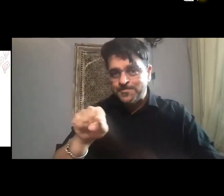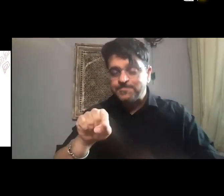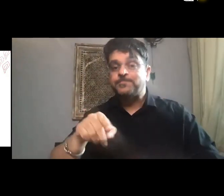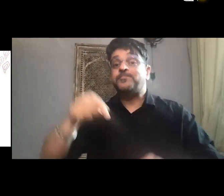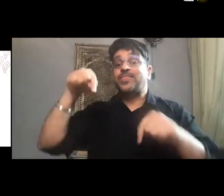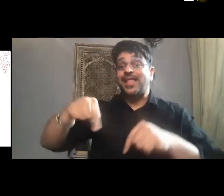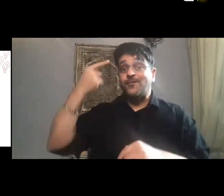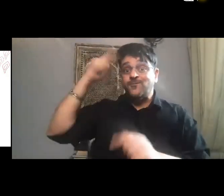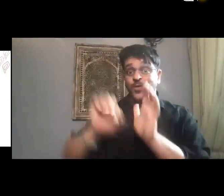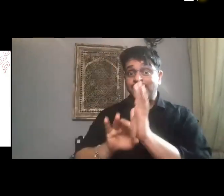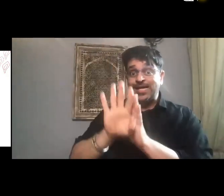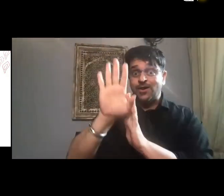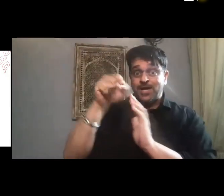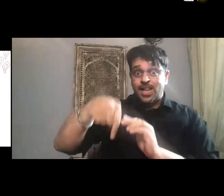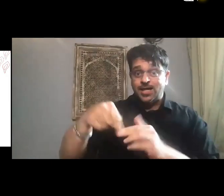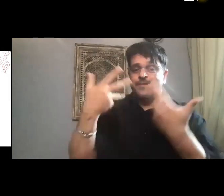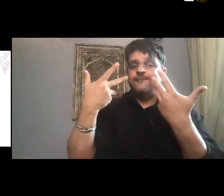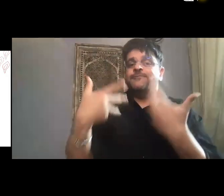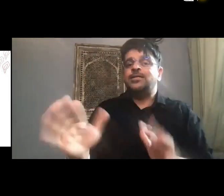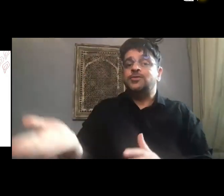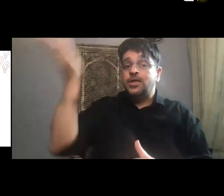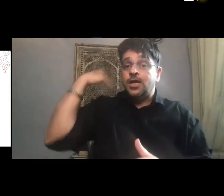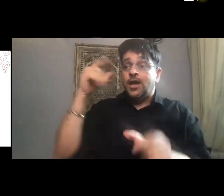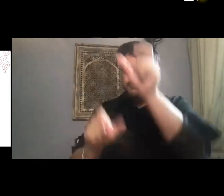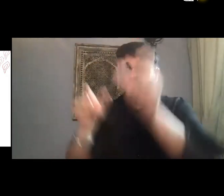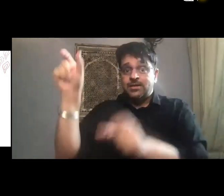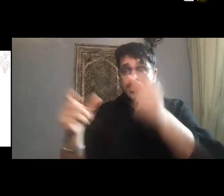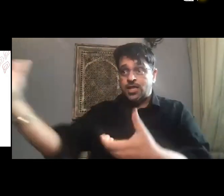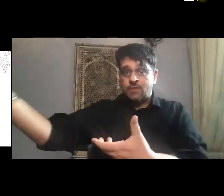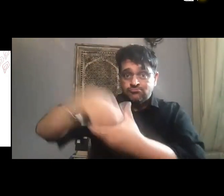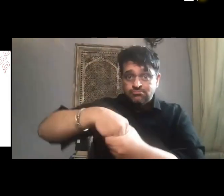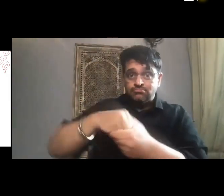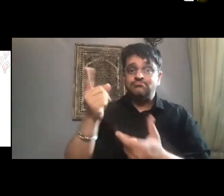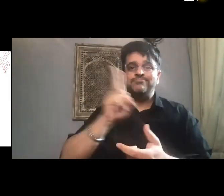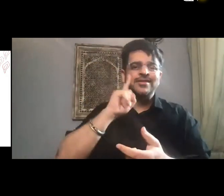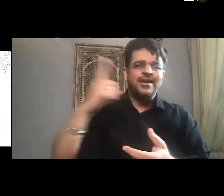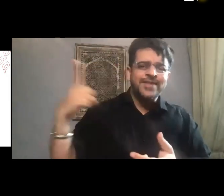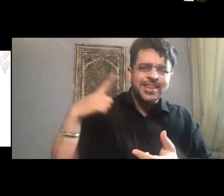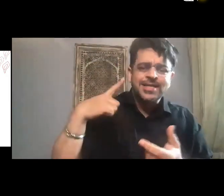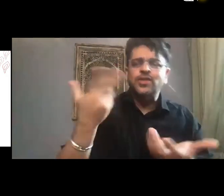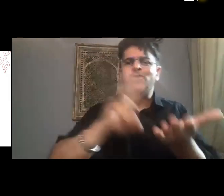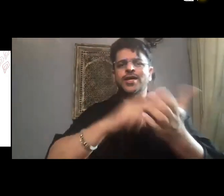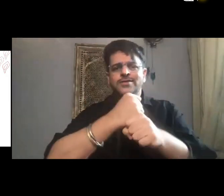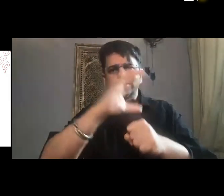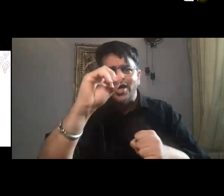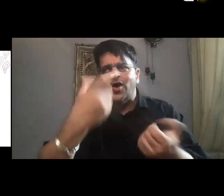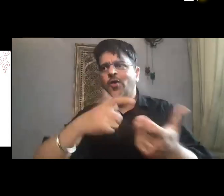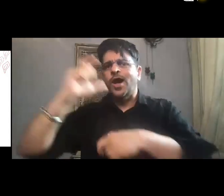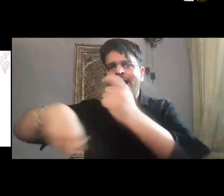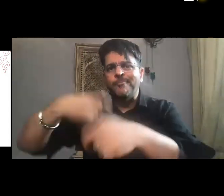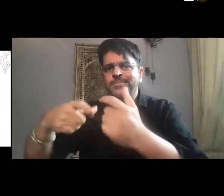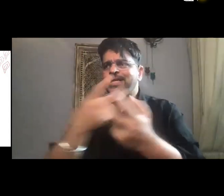head working together. That's head plus heart equals hustle. Here a million has had people, deaf